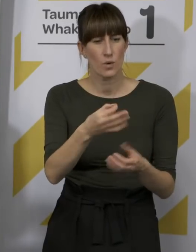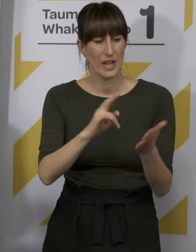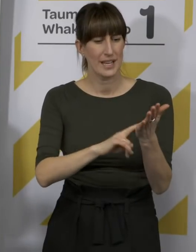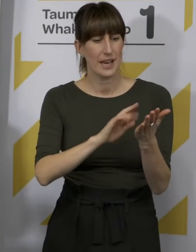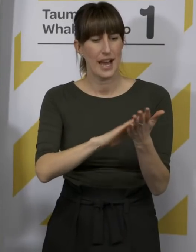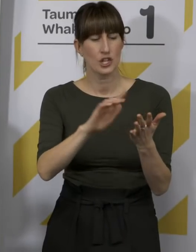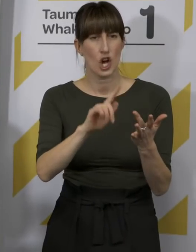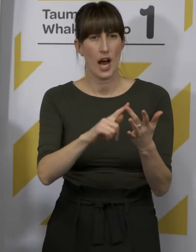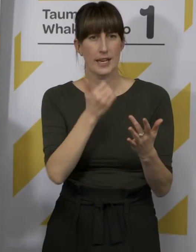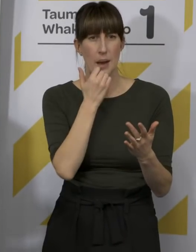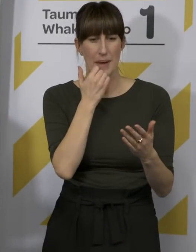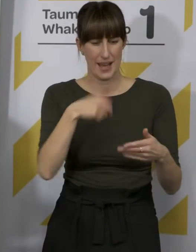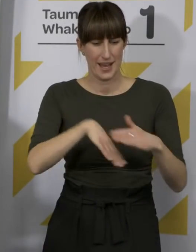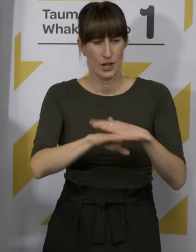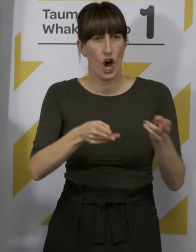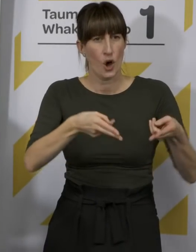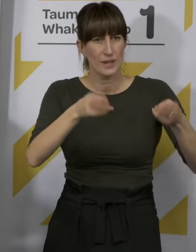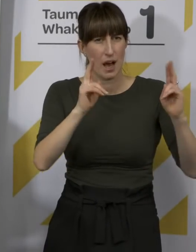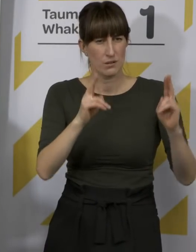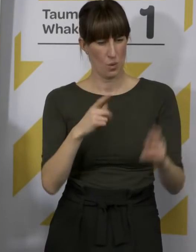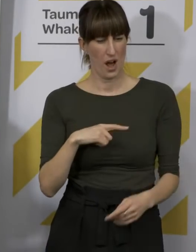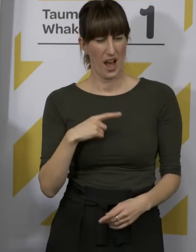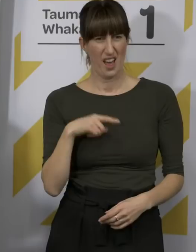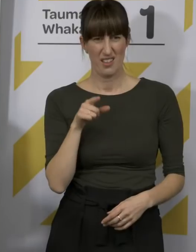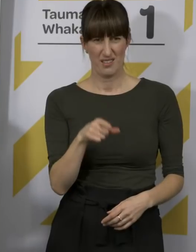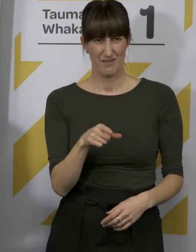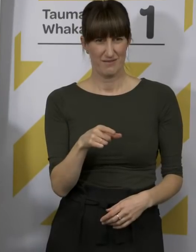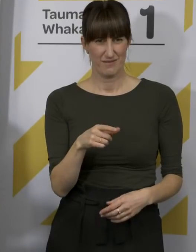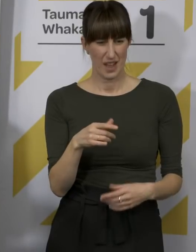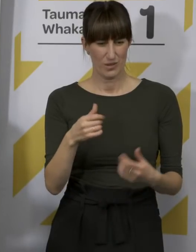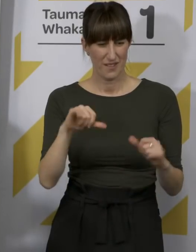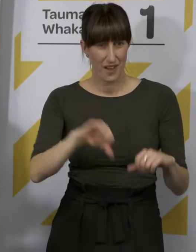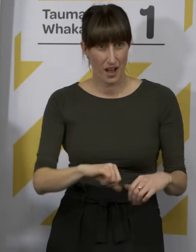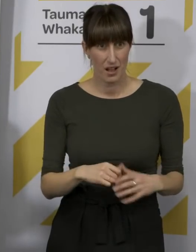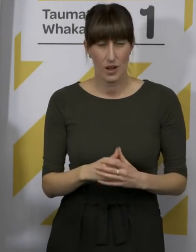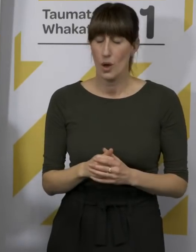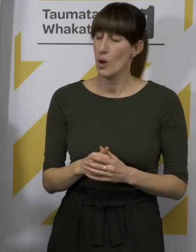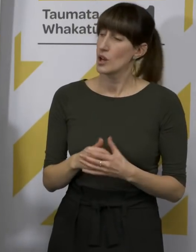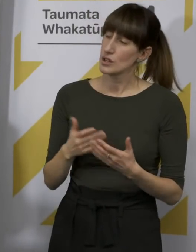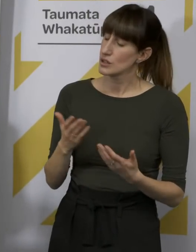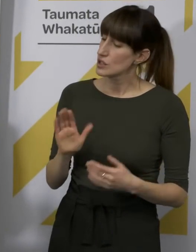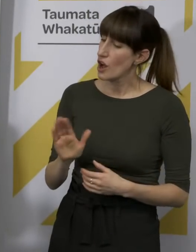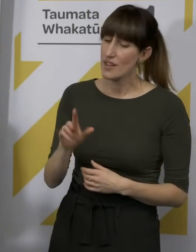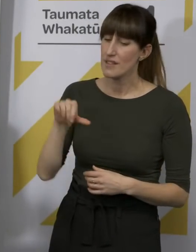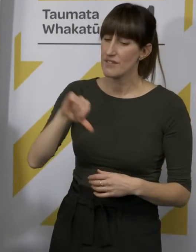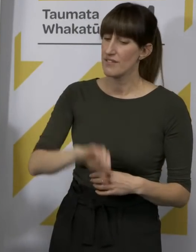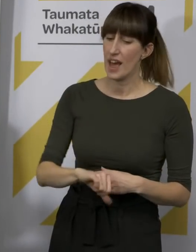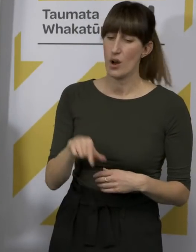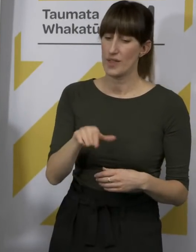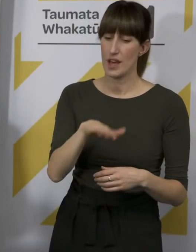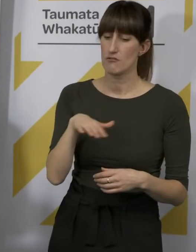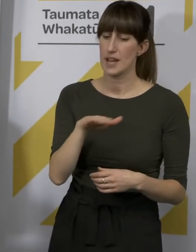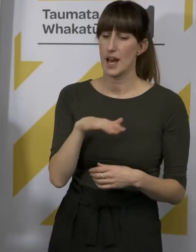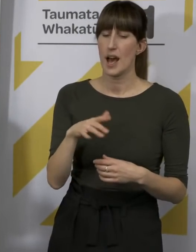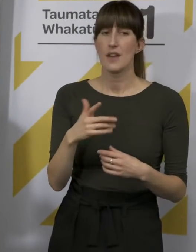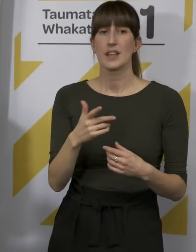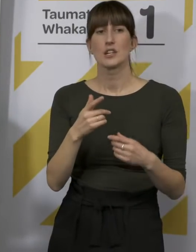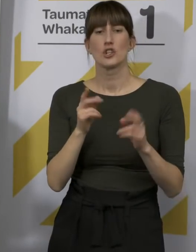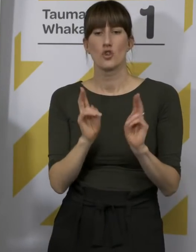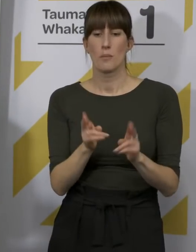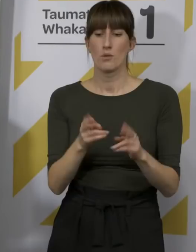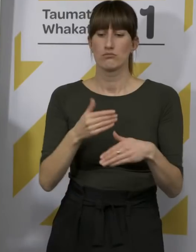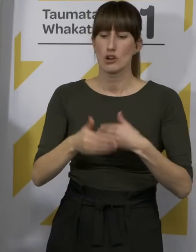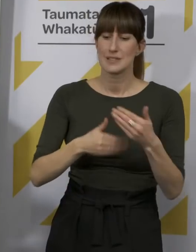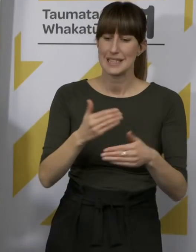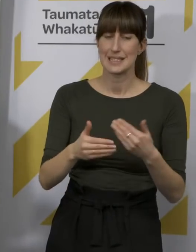collected, and there's good information on people because they've come through the border. So there is contact information and there is address information, noting